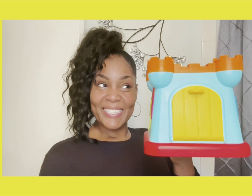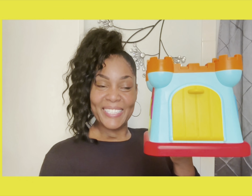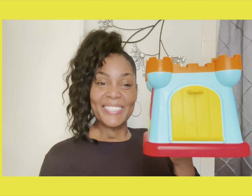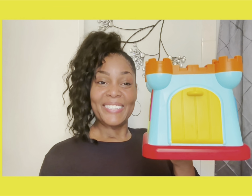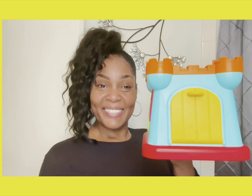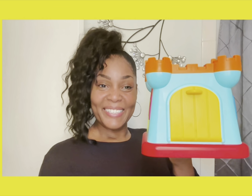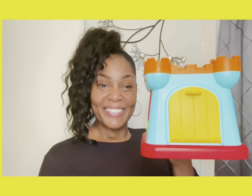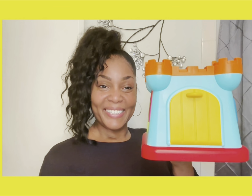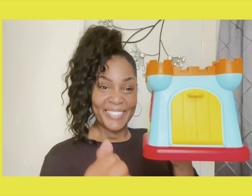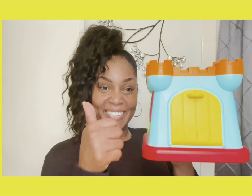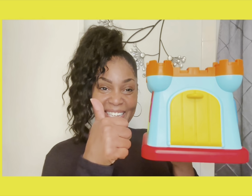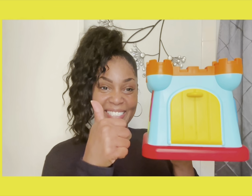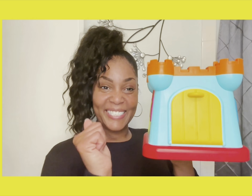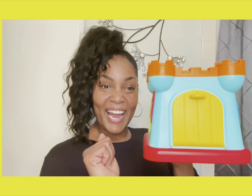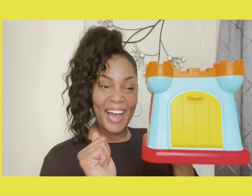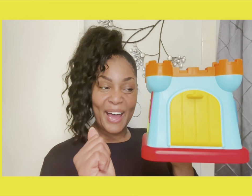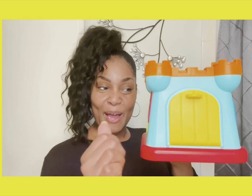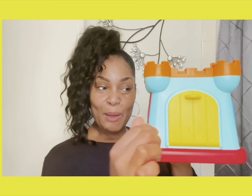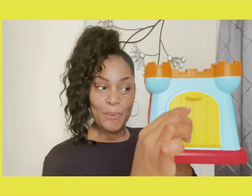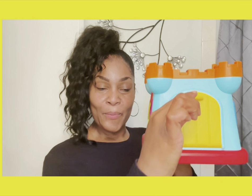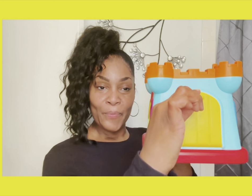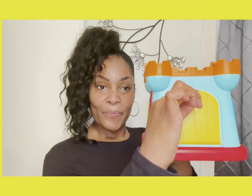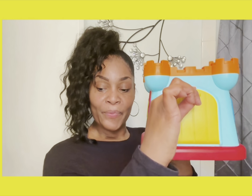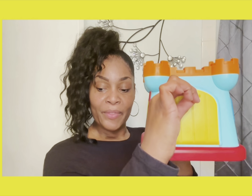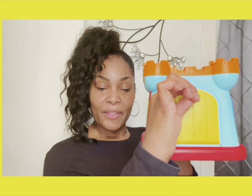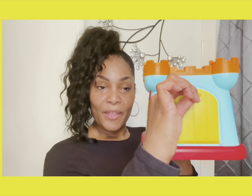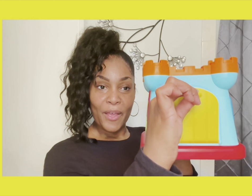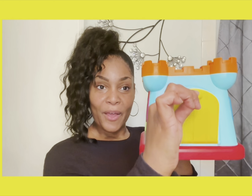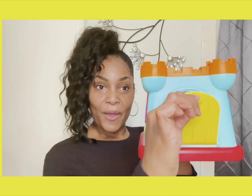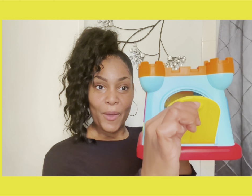close. Good job.